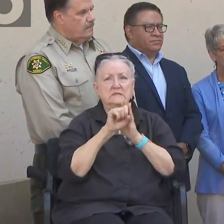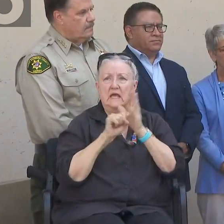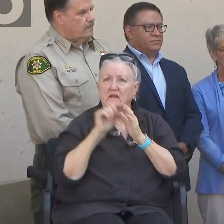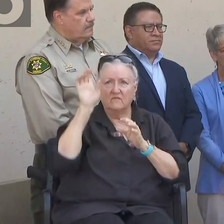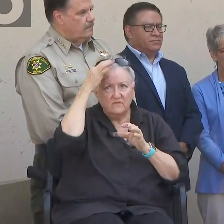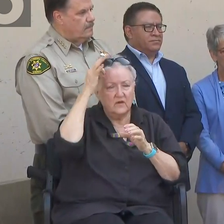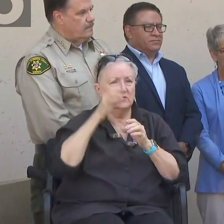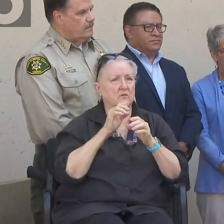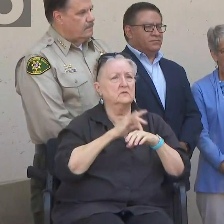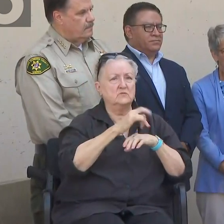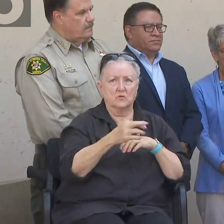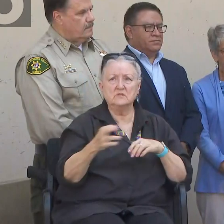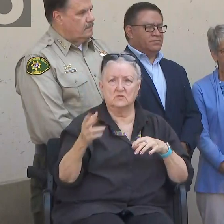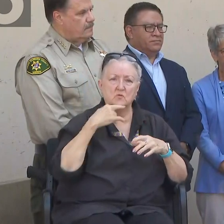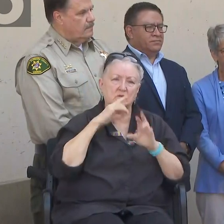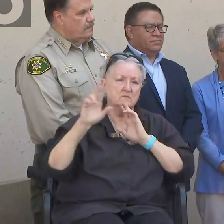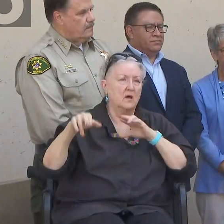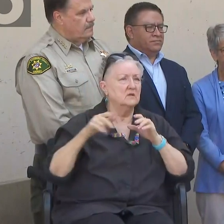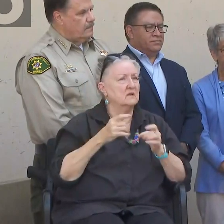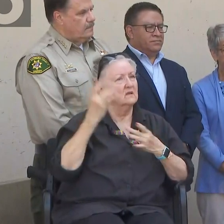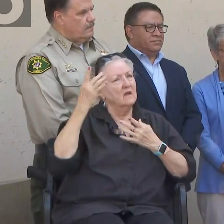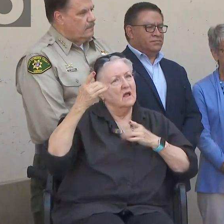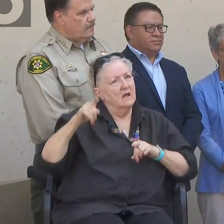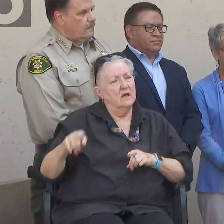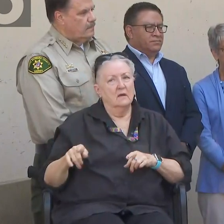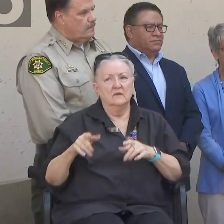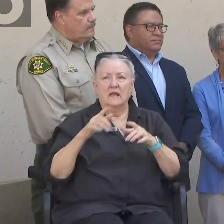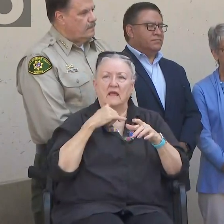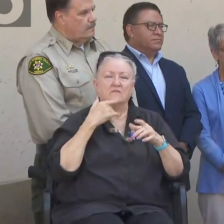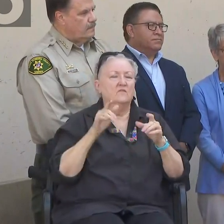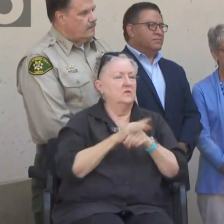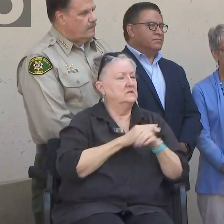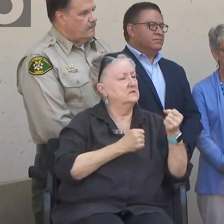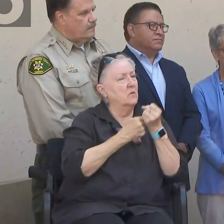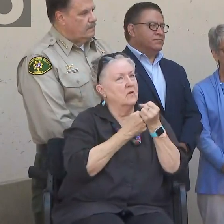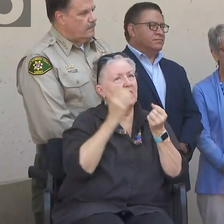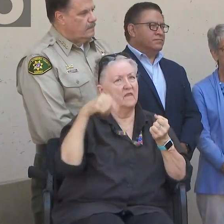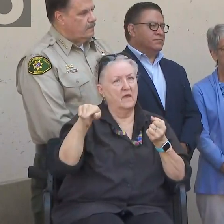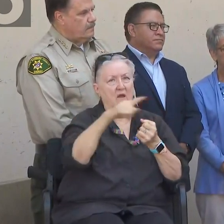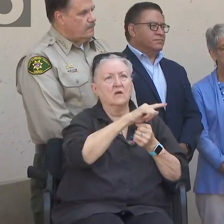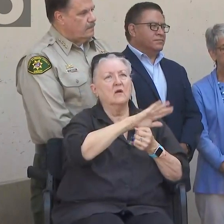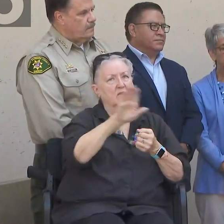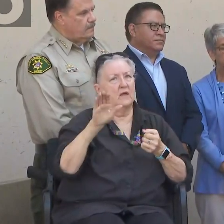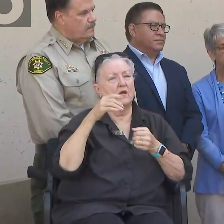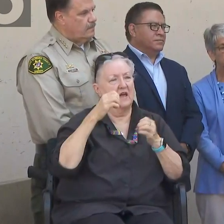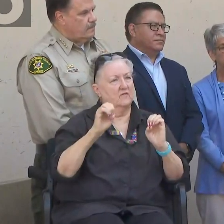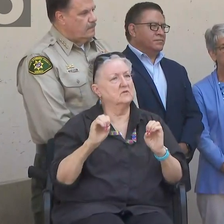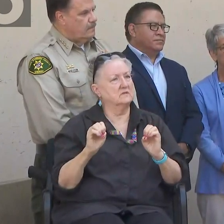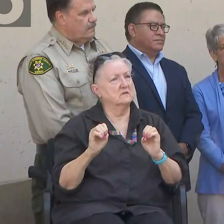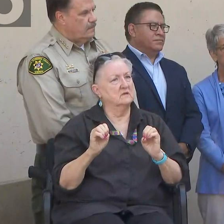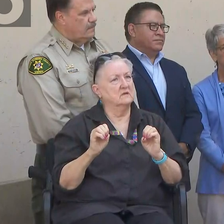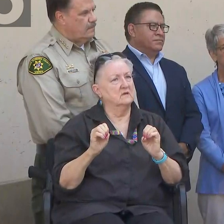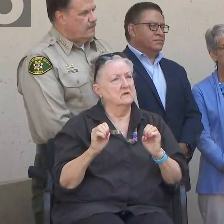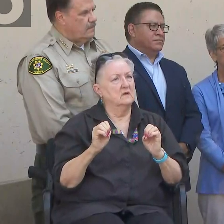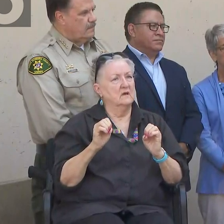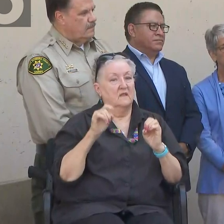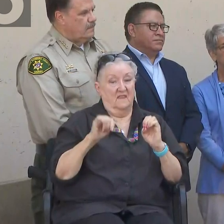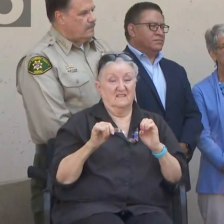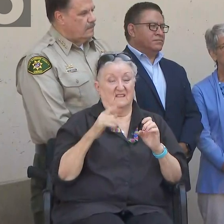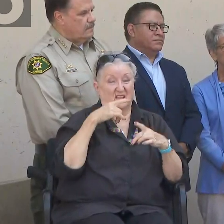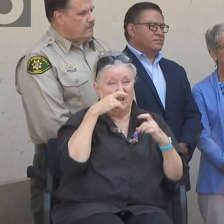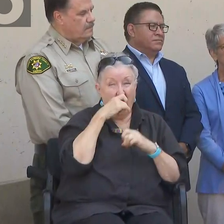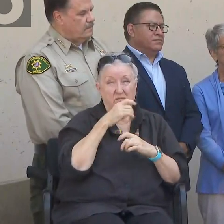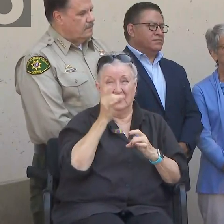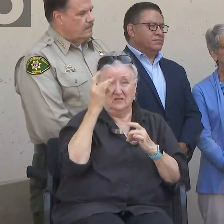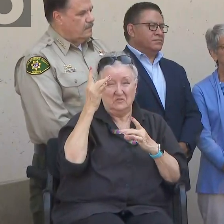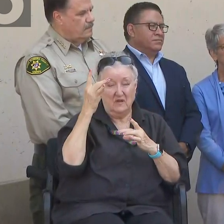resources to respond to this tragic incident and fully support them in their ongoing efforts. This is a very complex, tragic,